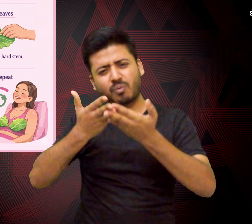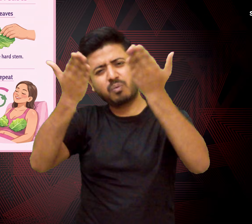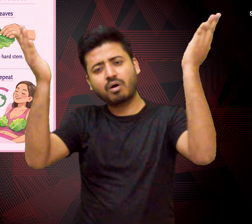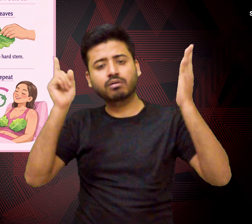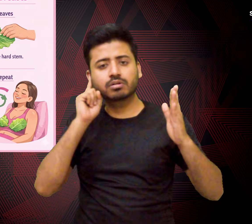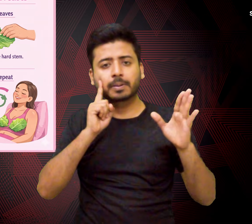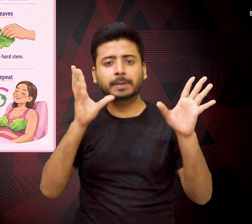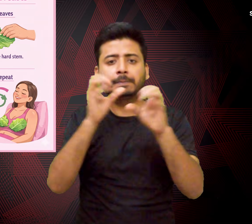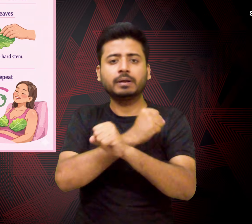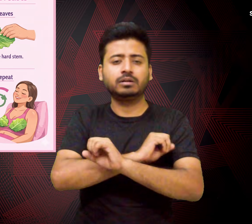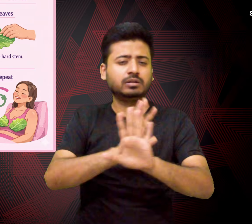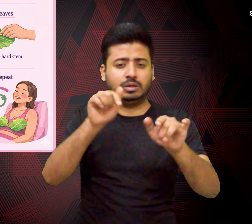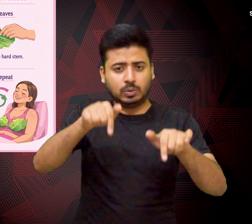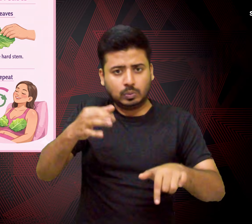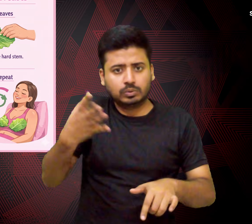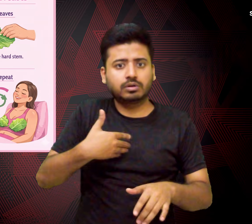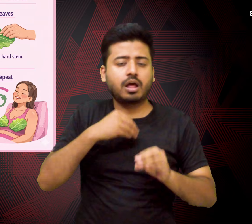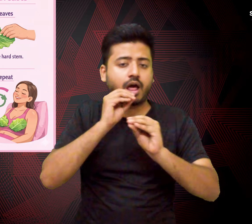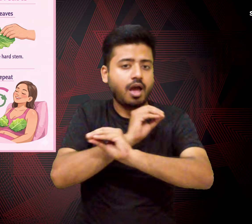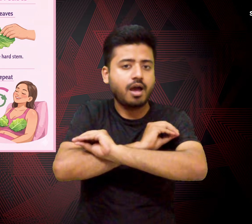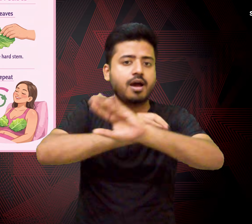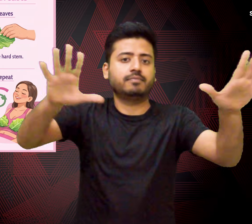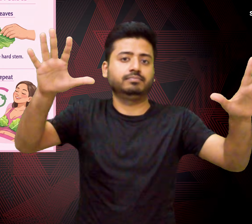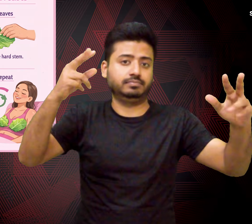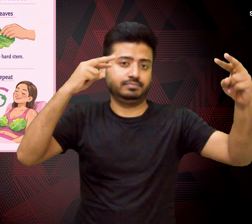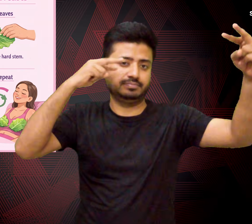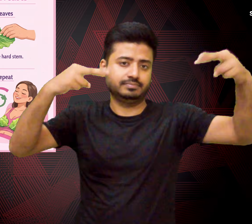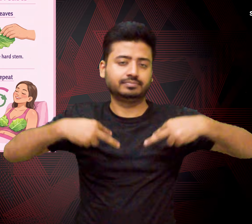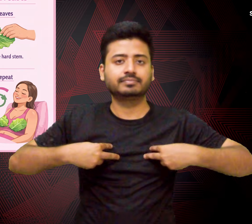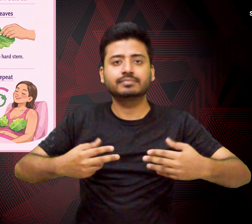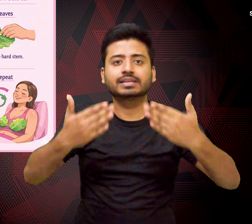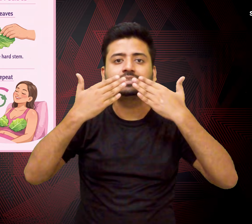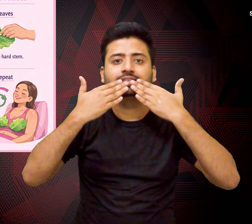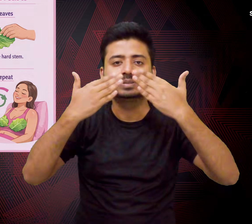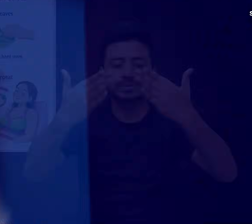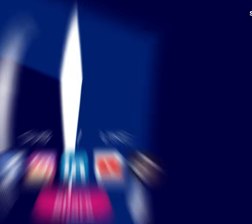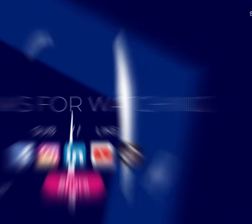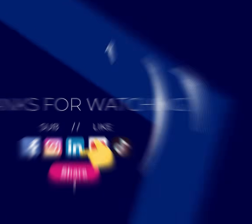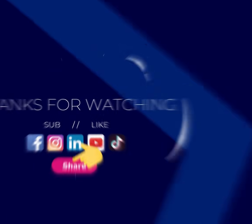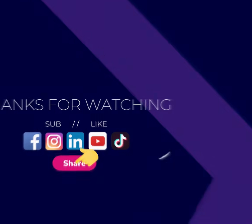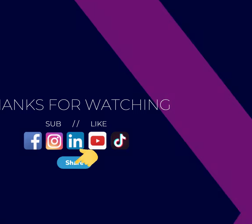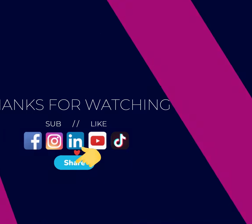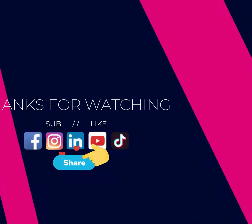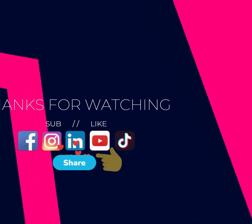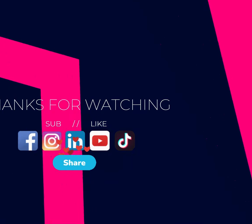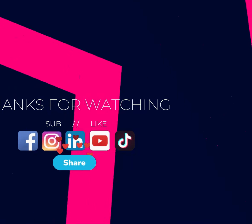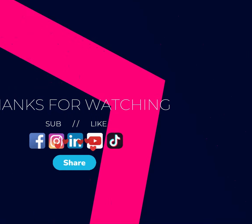itself. The world of health and wellness in 2026 is moving toward hyper-personalization.